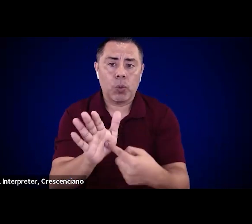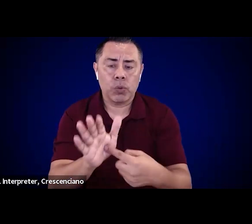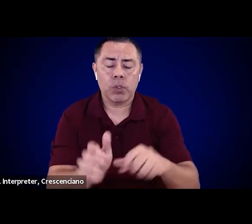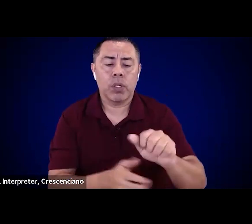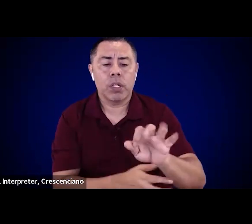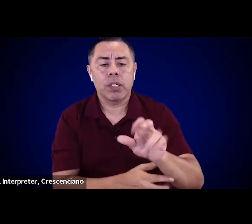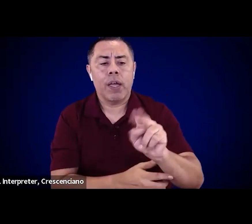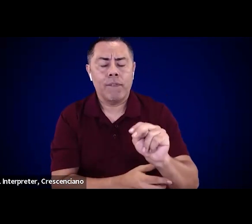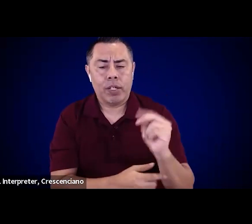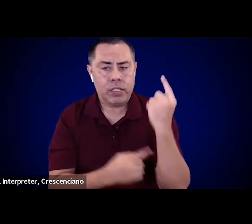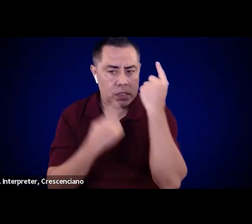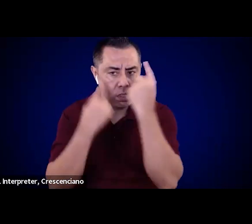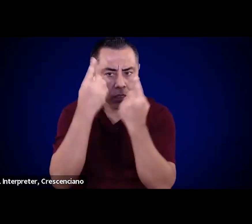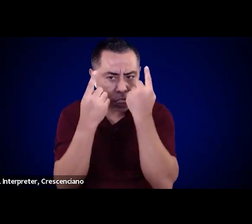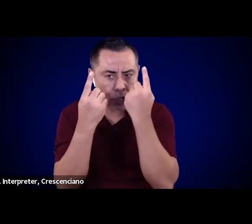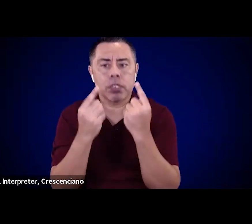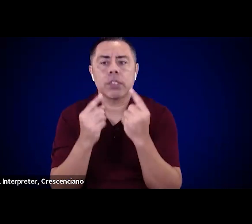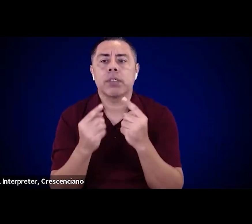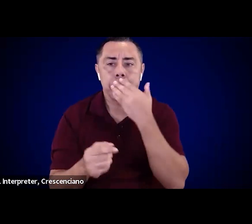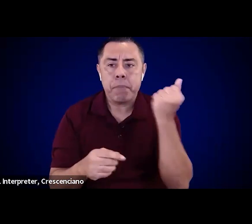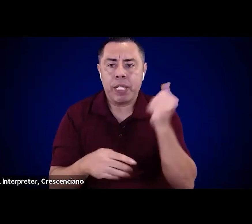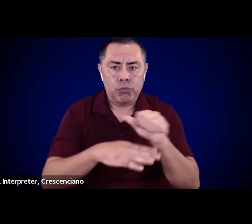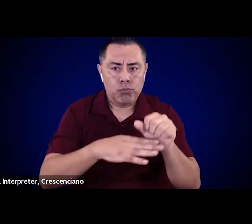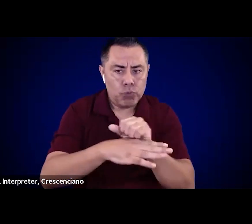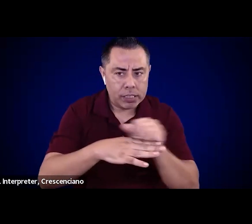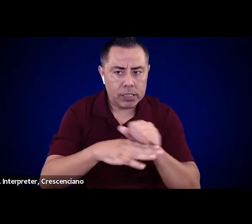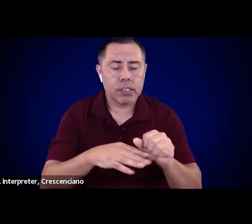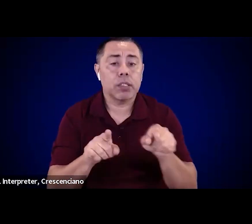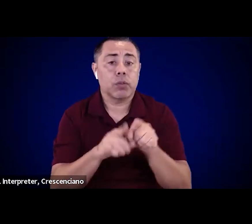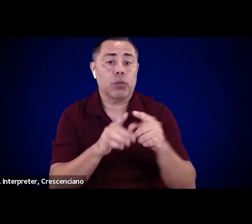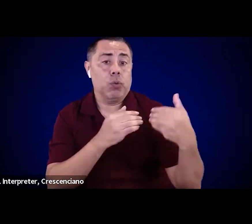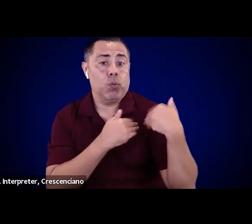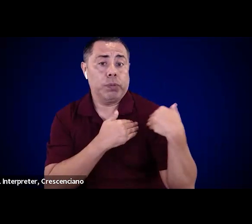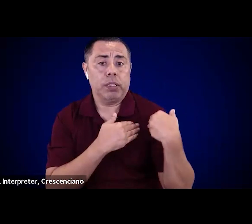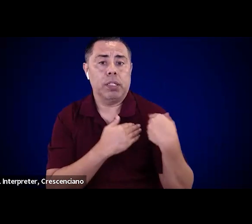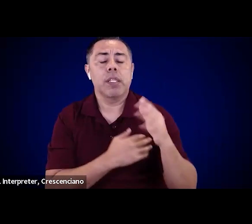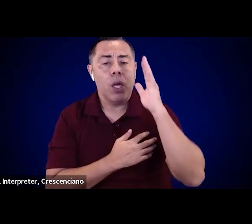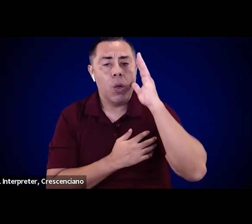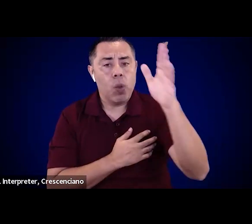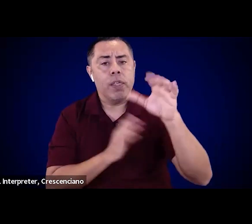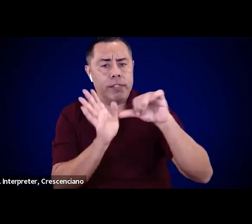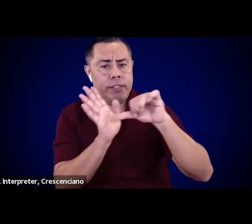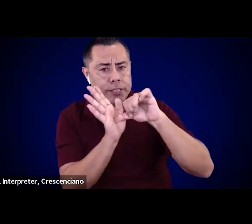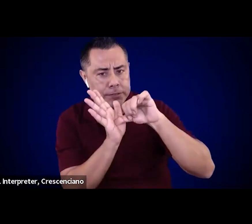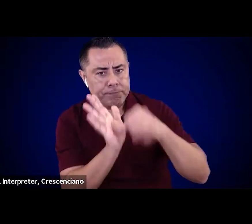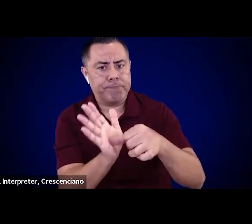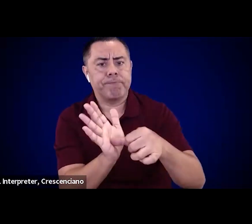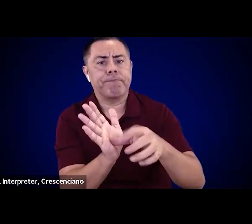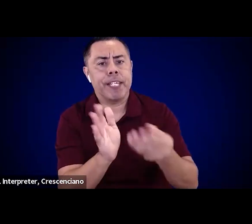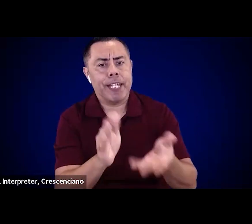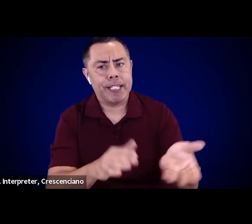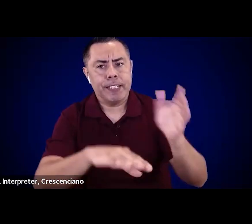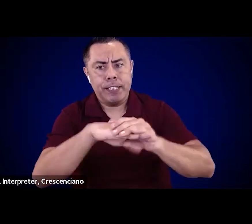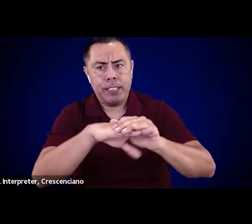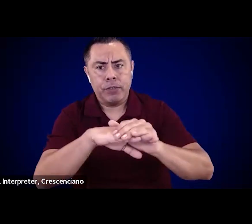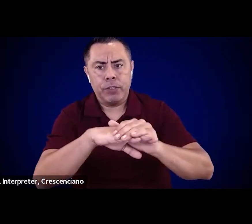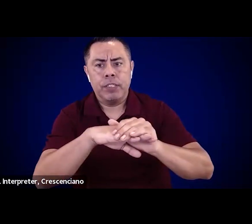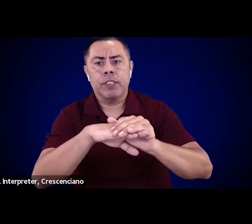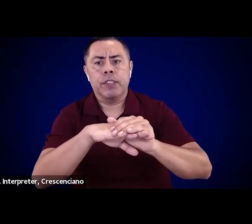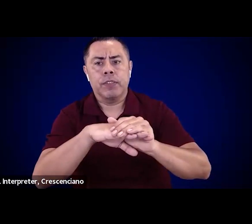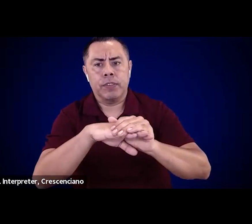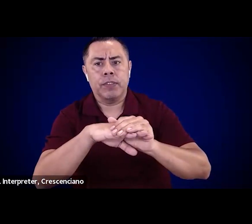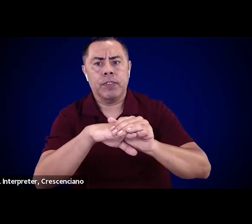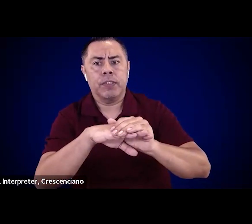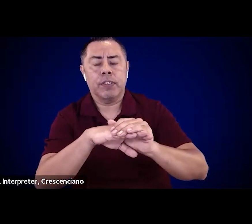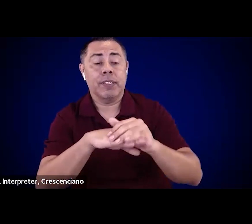best practices, and responsibilities that highlight and increase risk of harm that delays in alerting can have